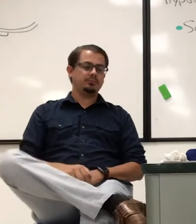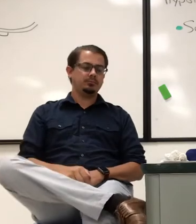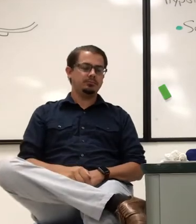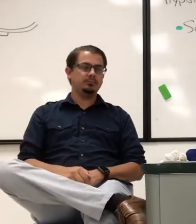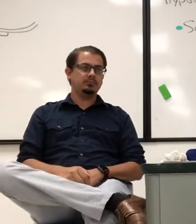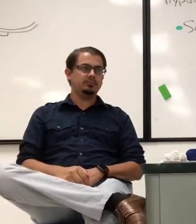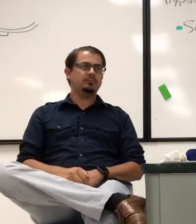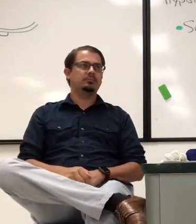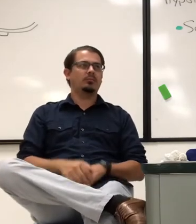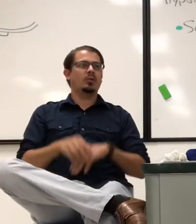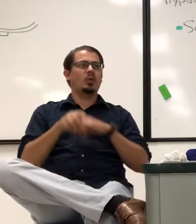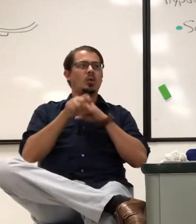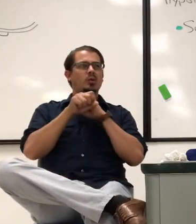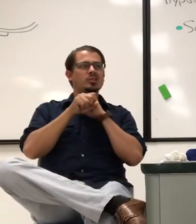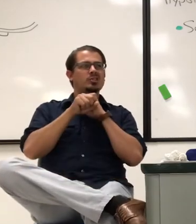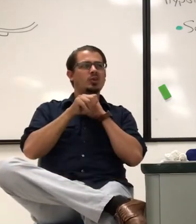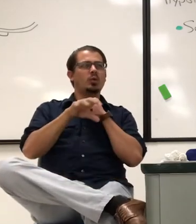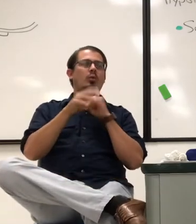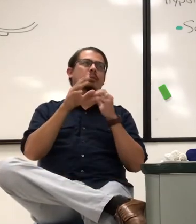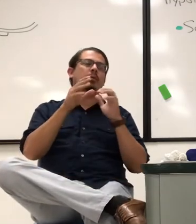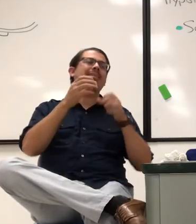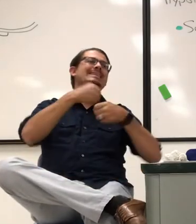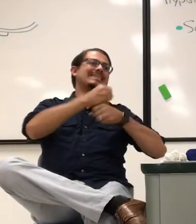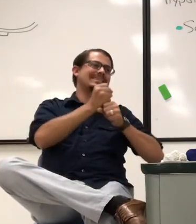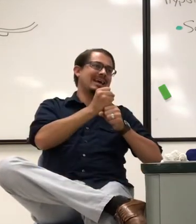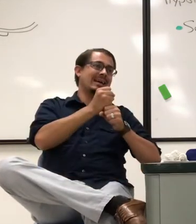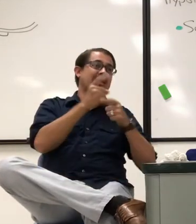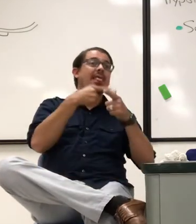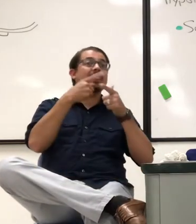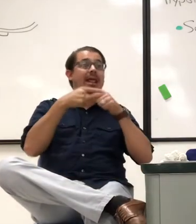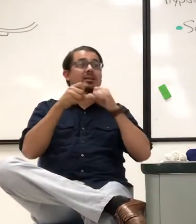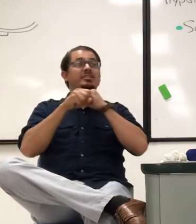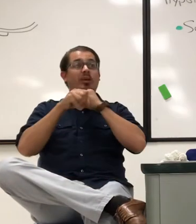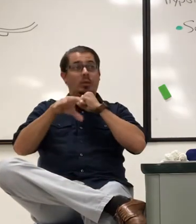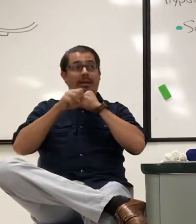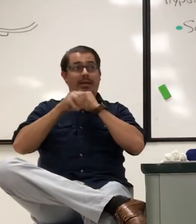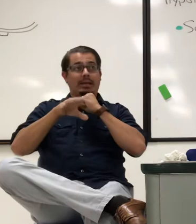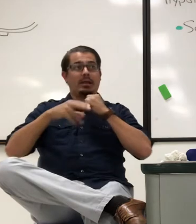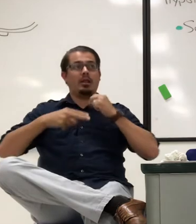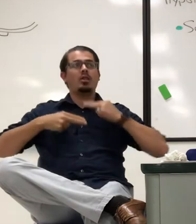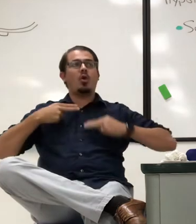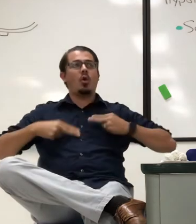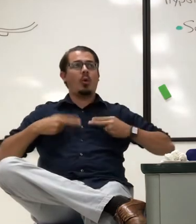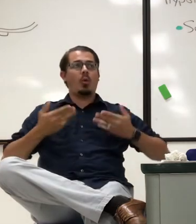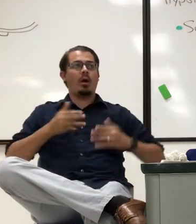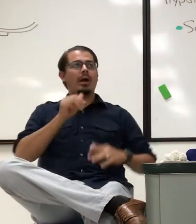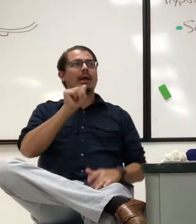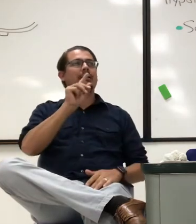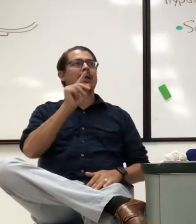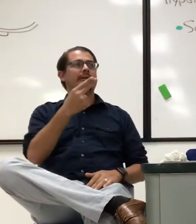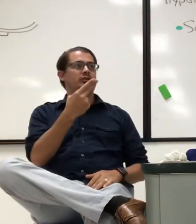They secrete, well, they synthesize, then secrete the hormone ADH.